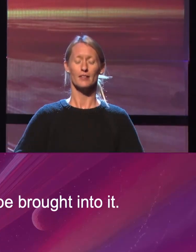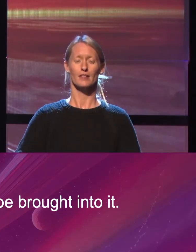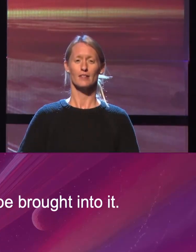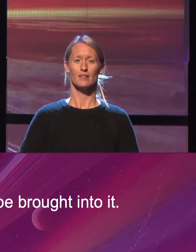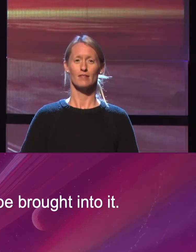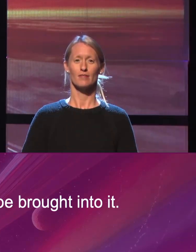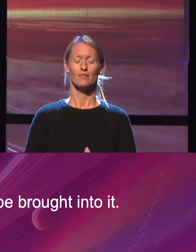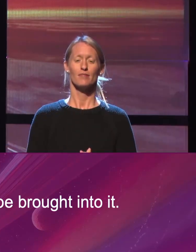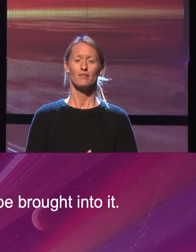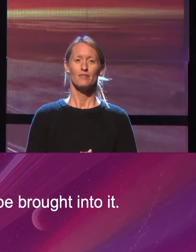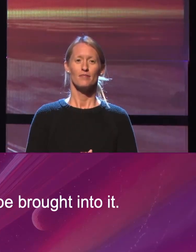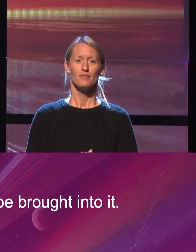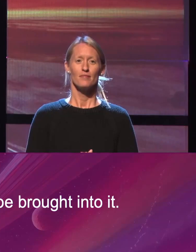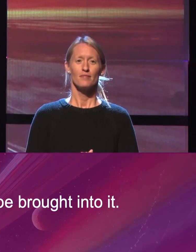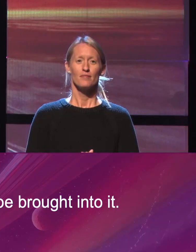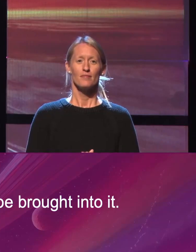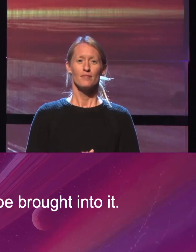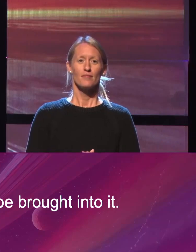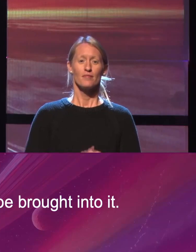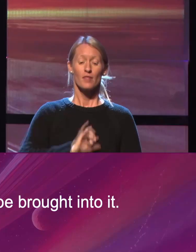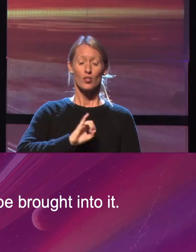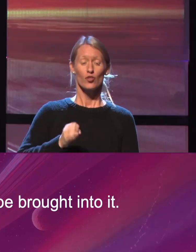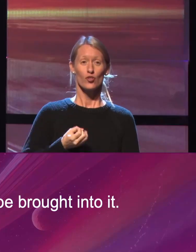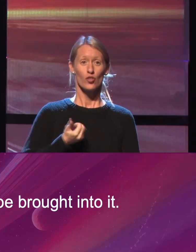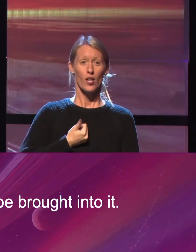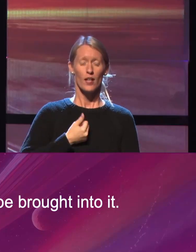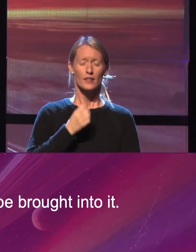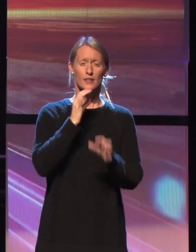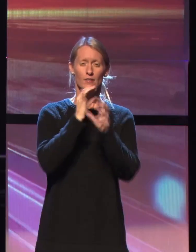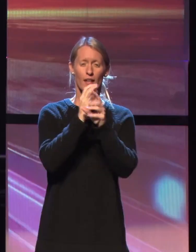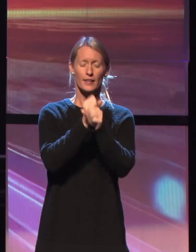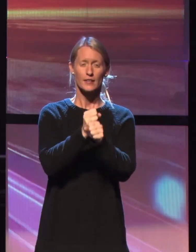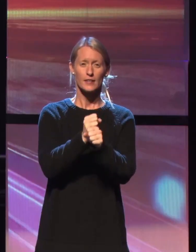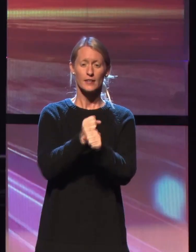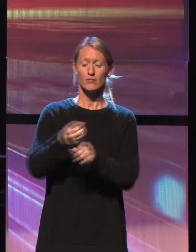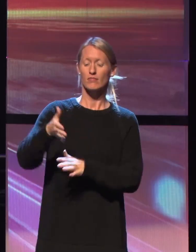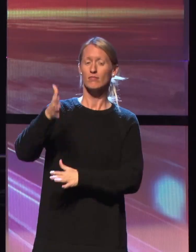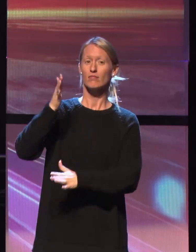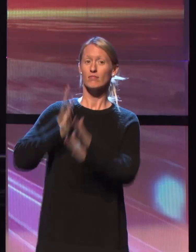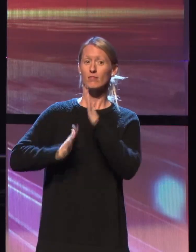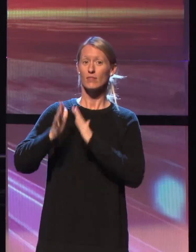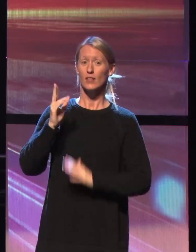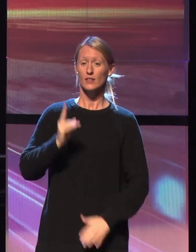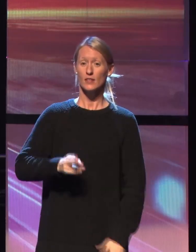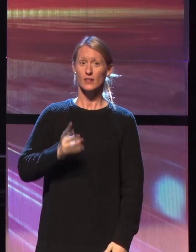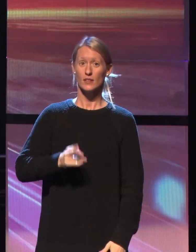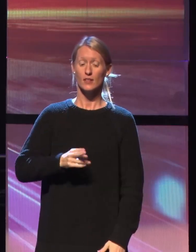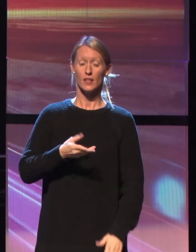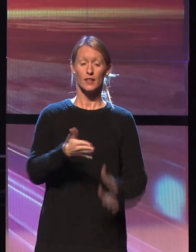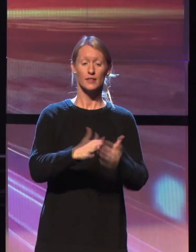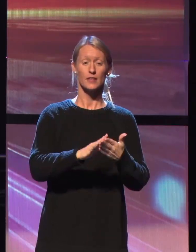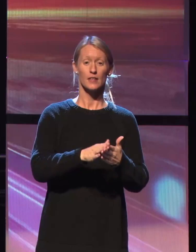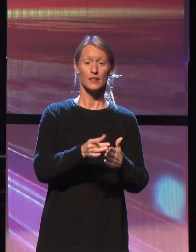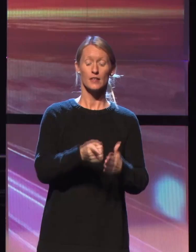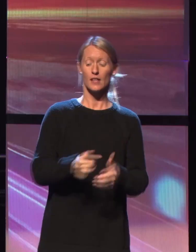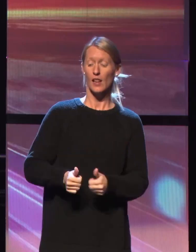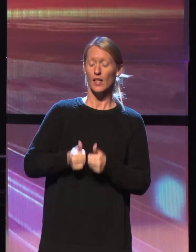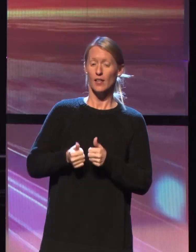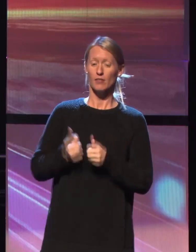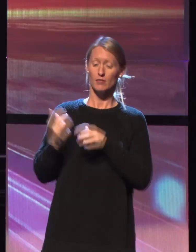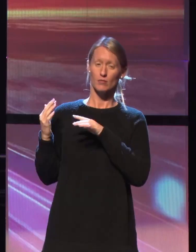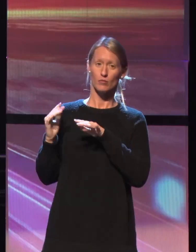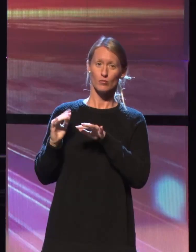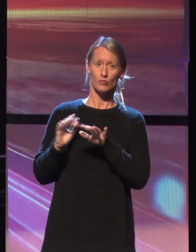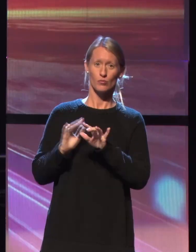know. But for John, it's fascinating because in his dream, there are people that live outside the city and they come into the city and they go back out of the